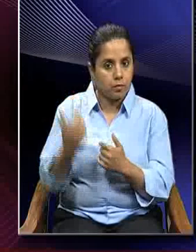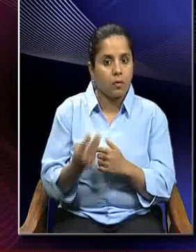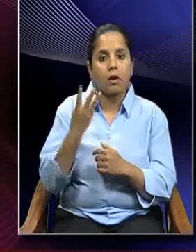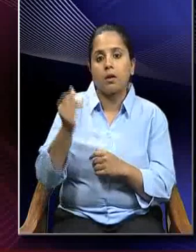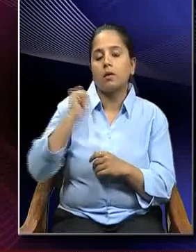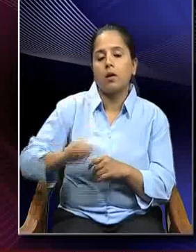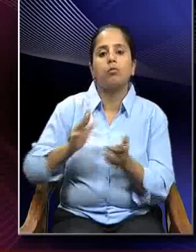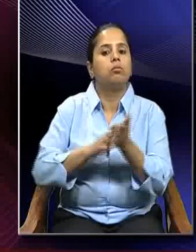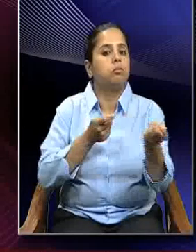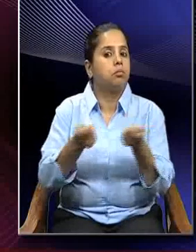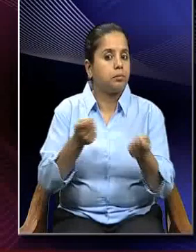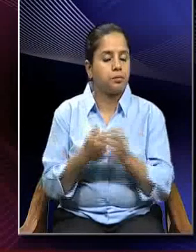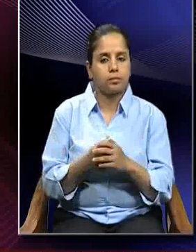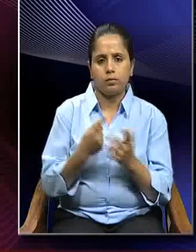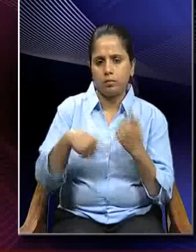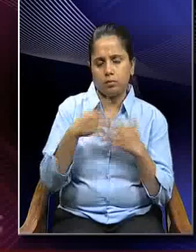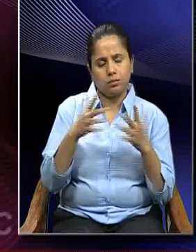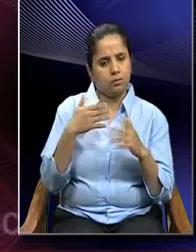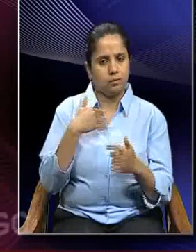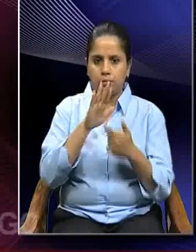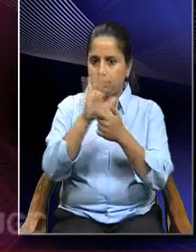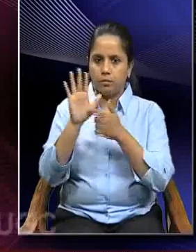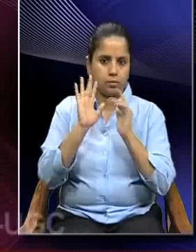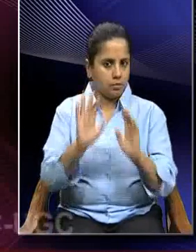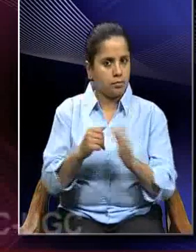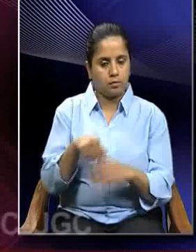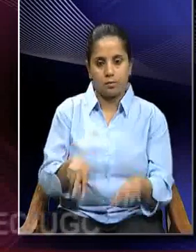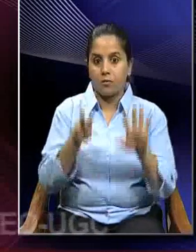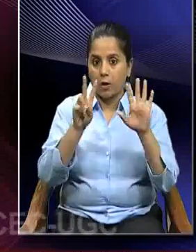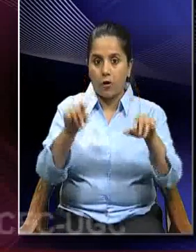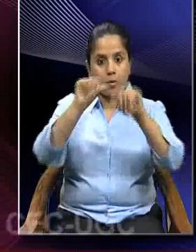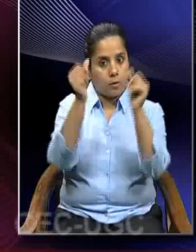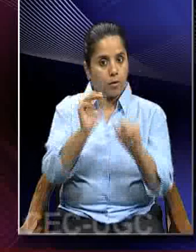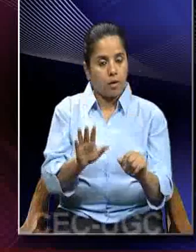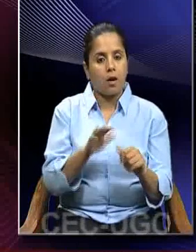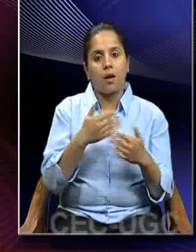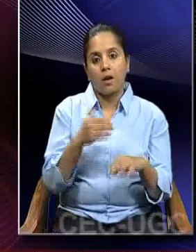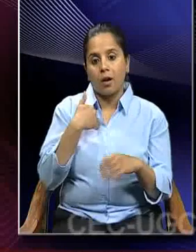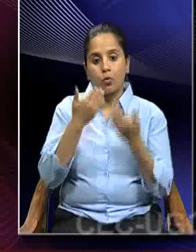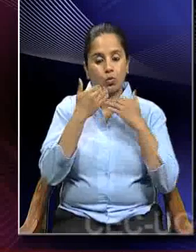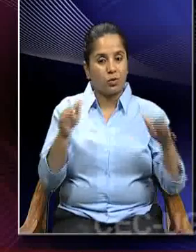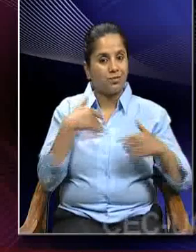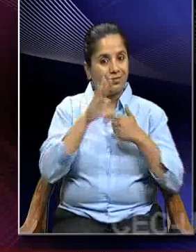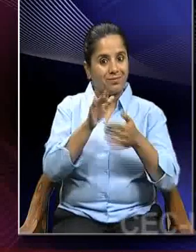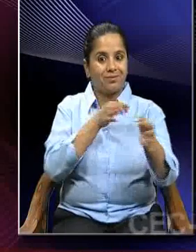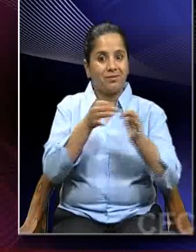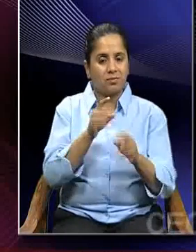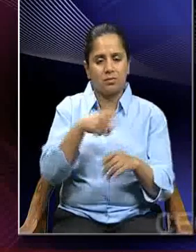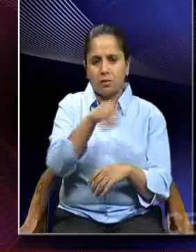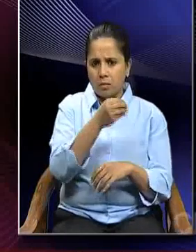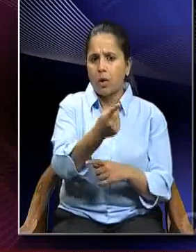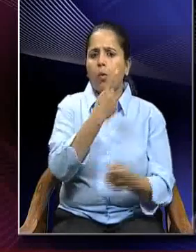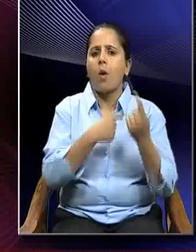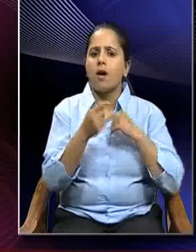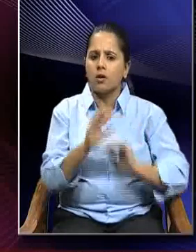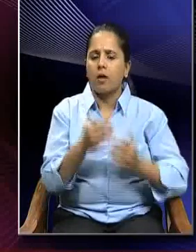management. Whenever I present these 7 models in front of our students, they very often ask a